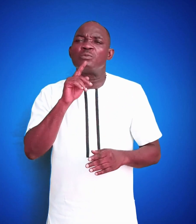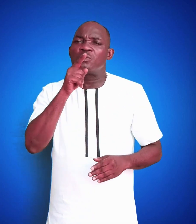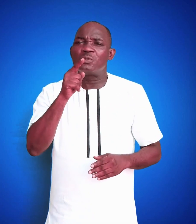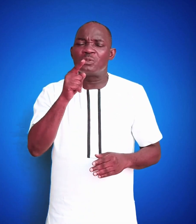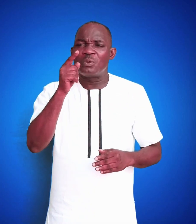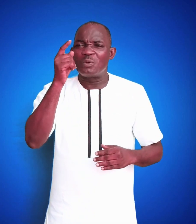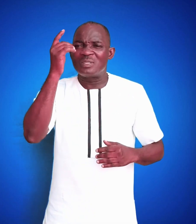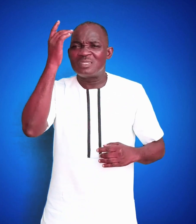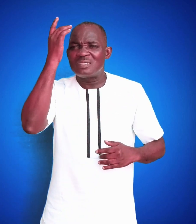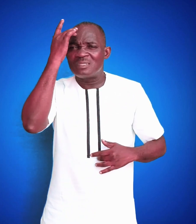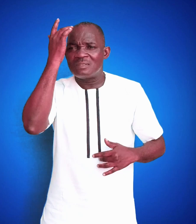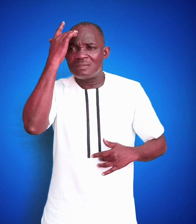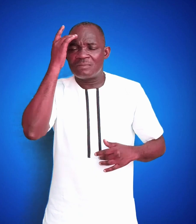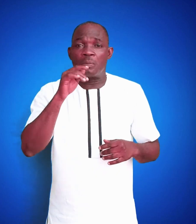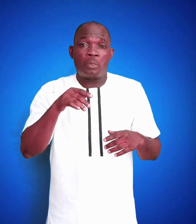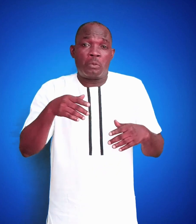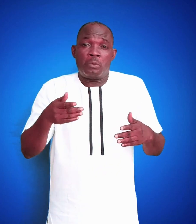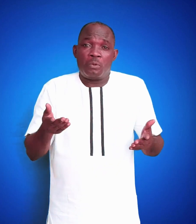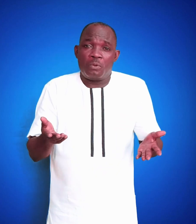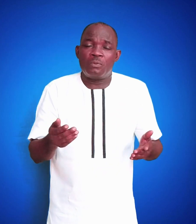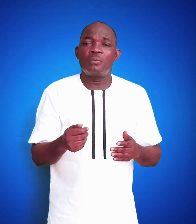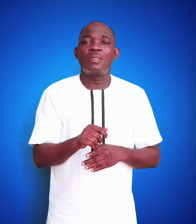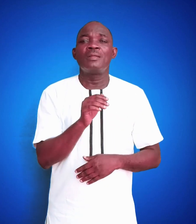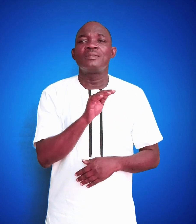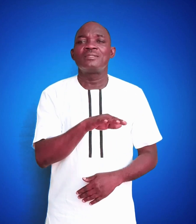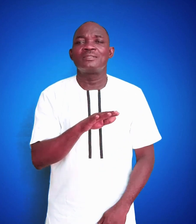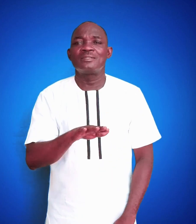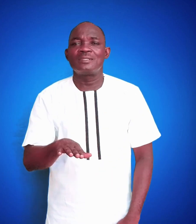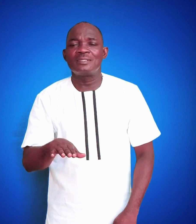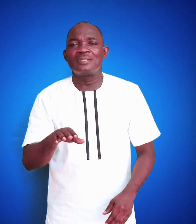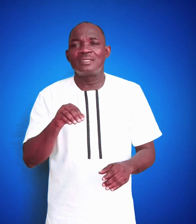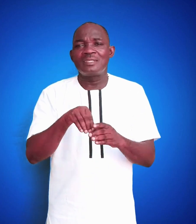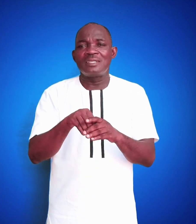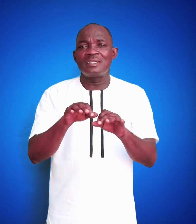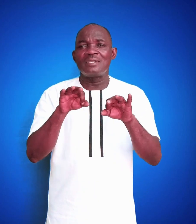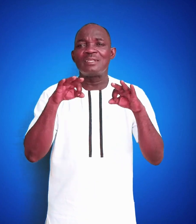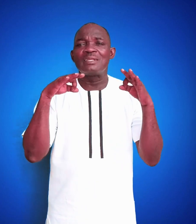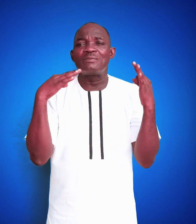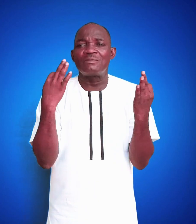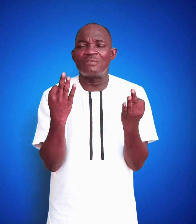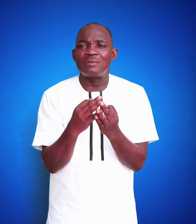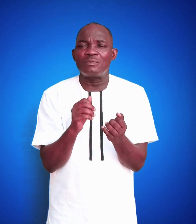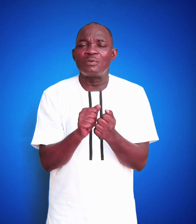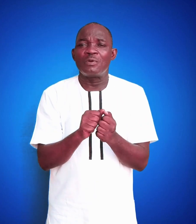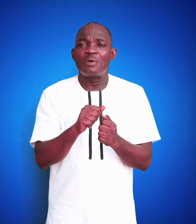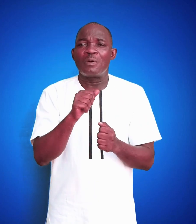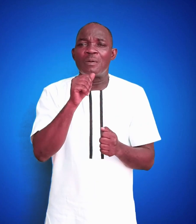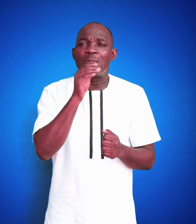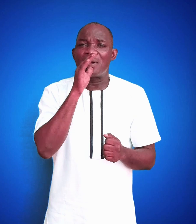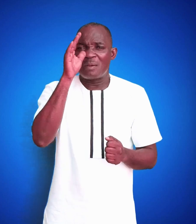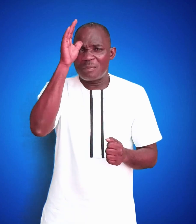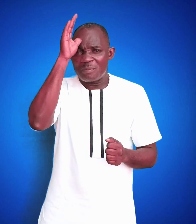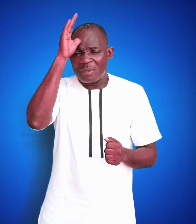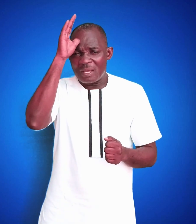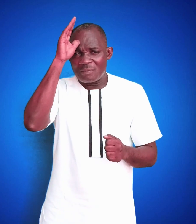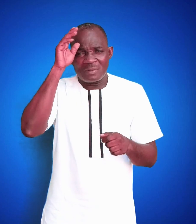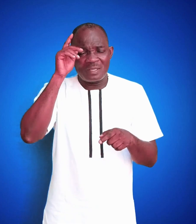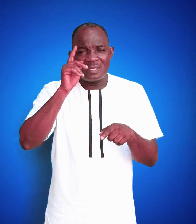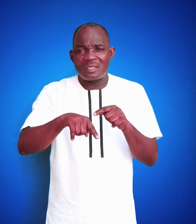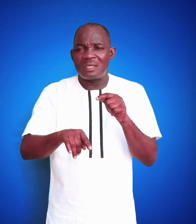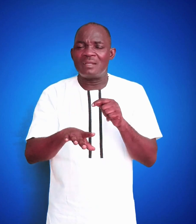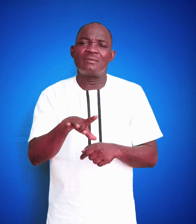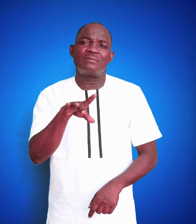chronically ill, or children in a household with a parent whose